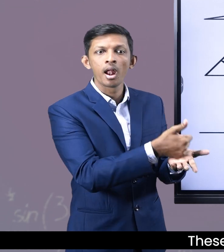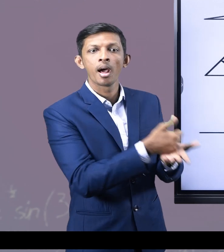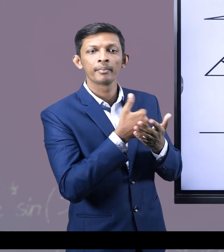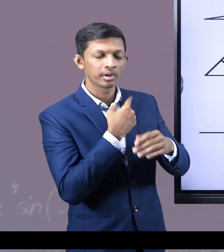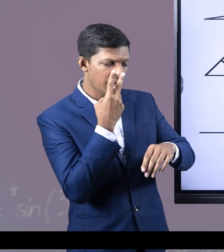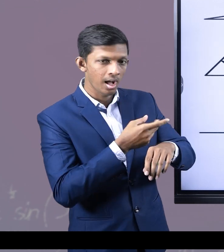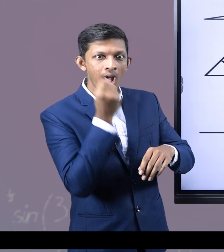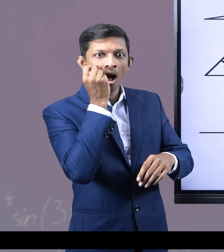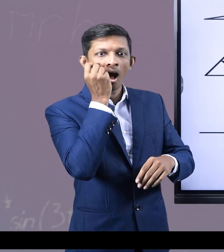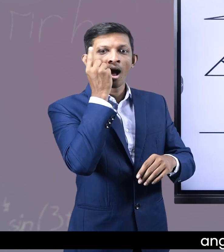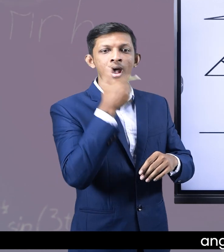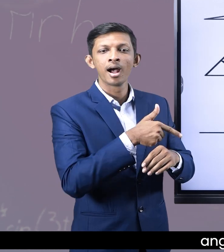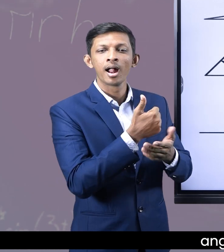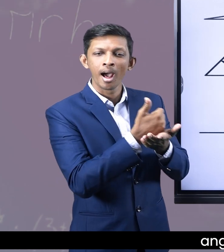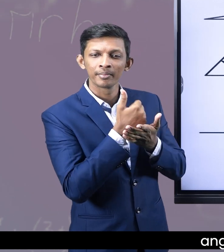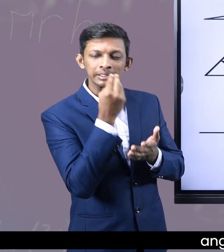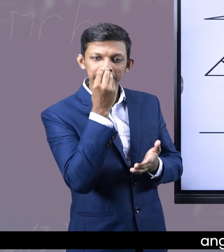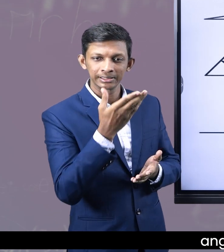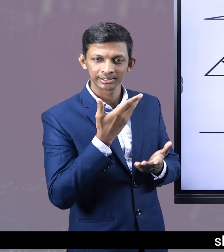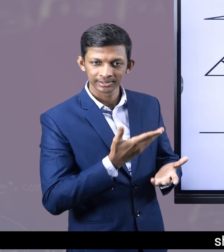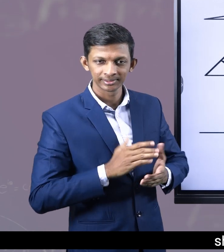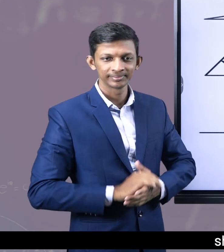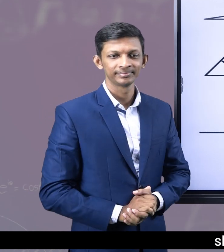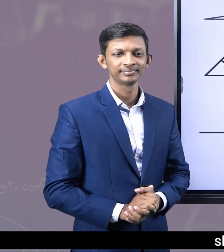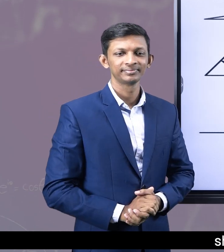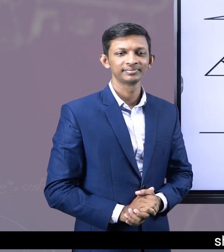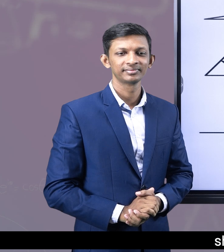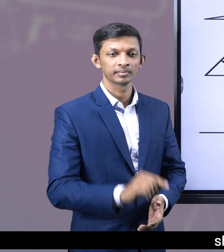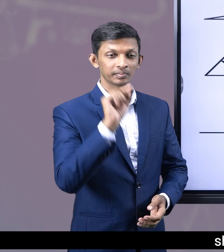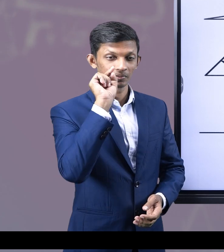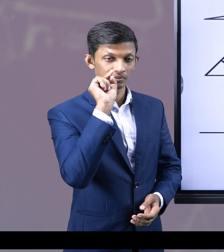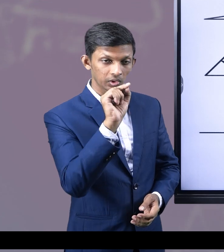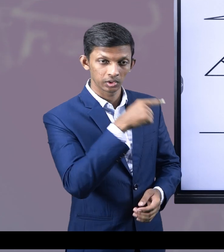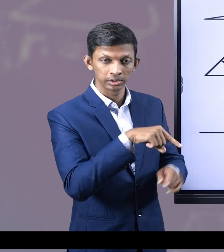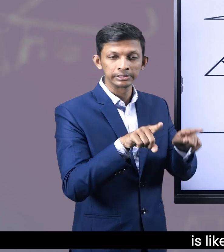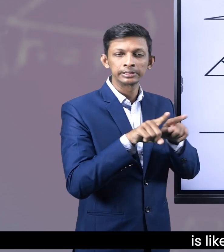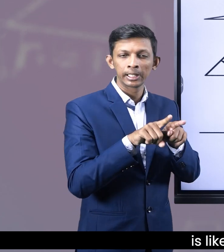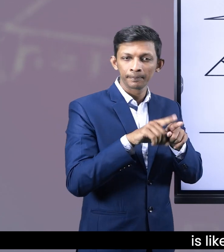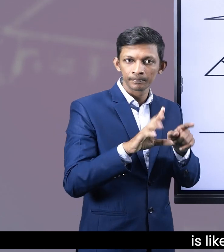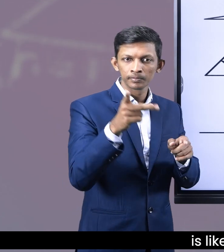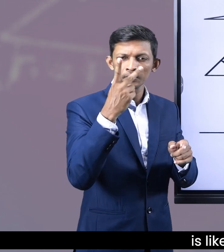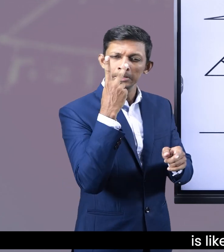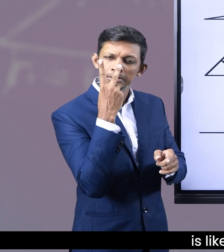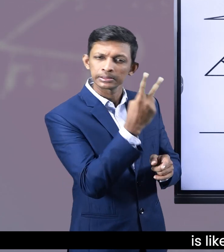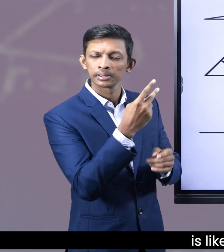In geometry, angles help us understand shapes and directions. A point is like a dot you see on